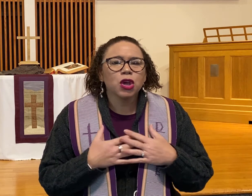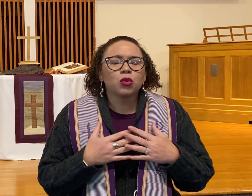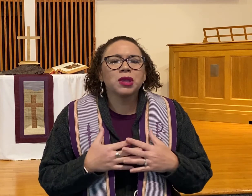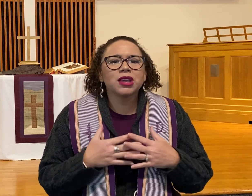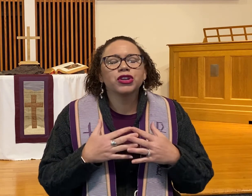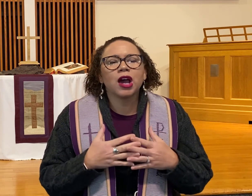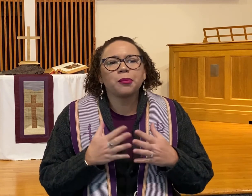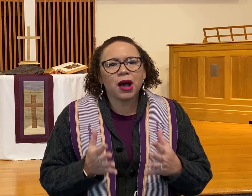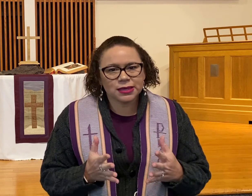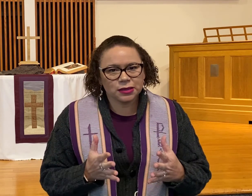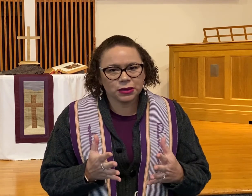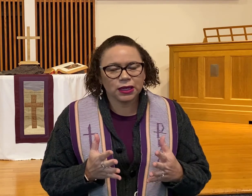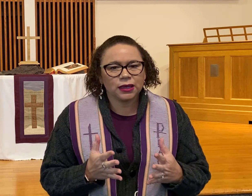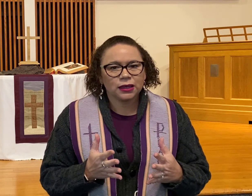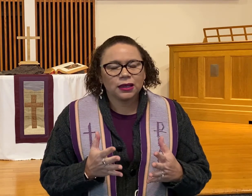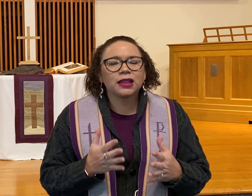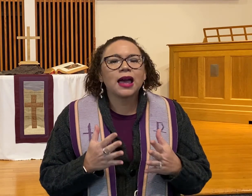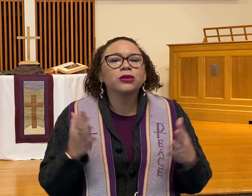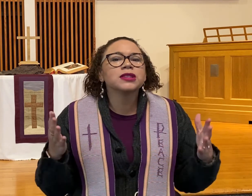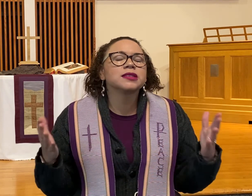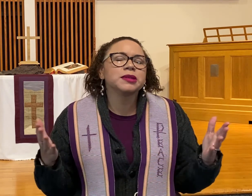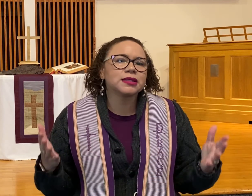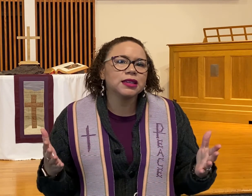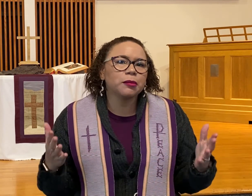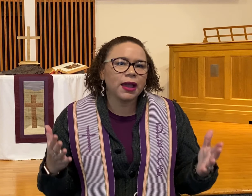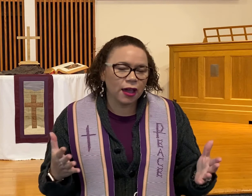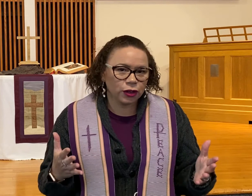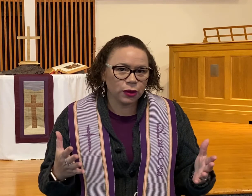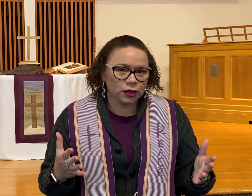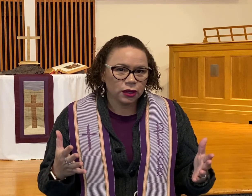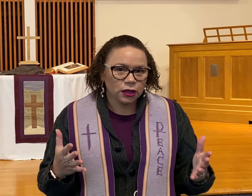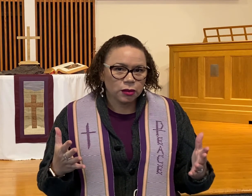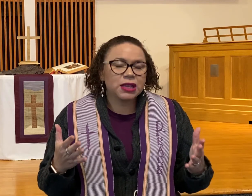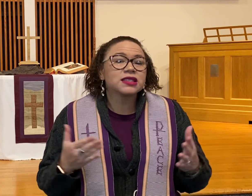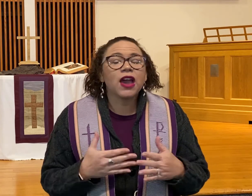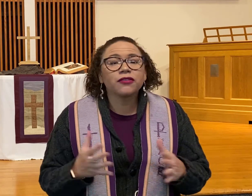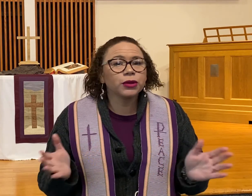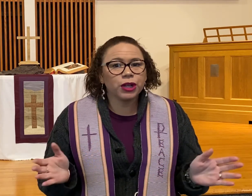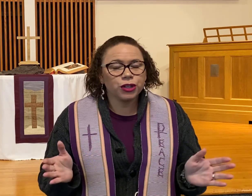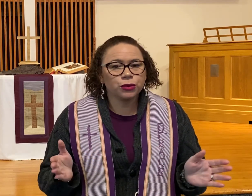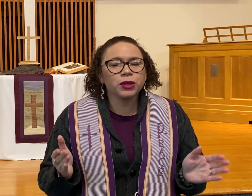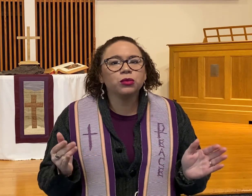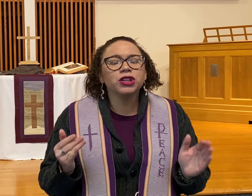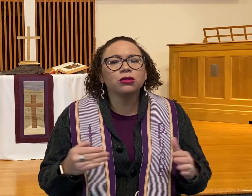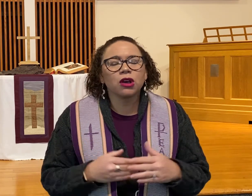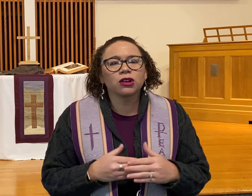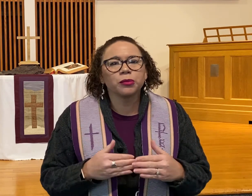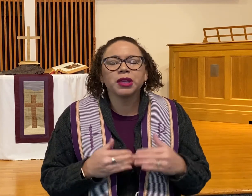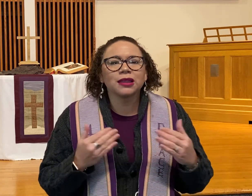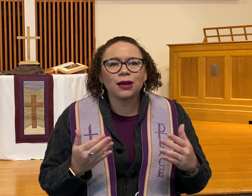we could not possibly allow this to be seen by everyone. Because if everyone knew, we would no longer be allowed to